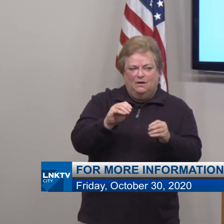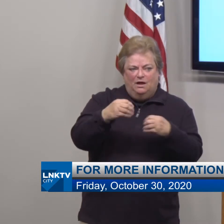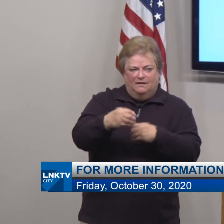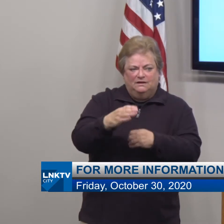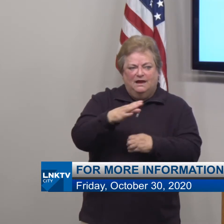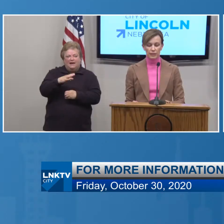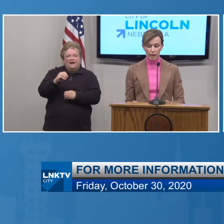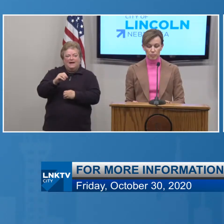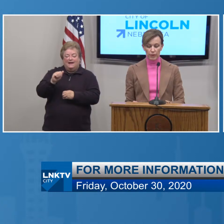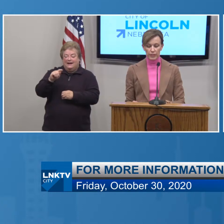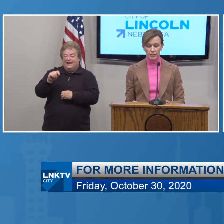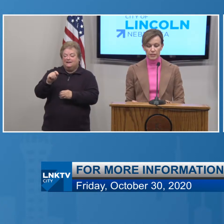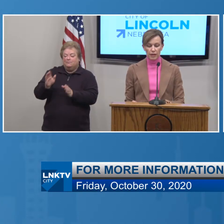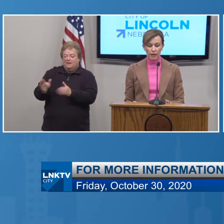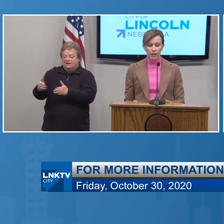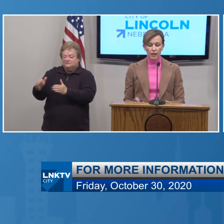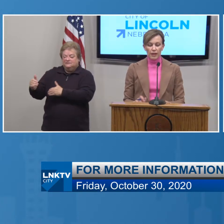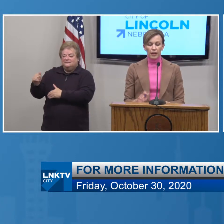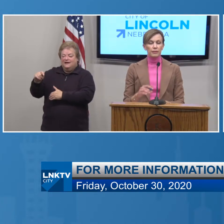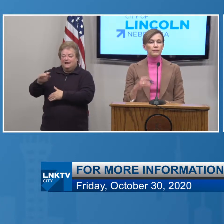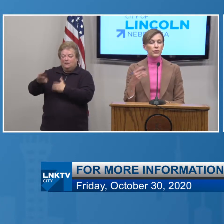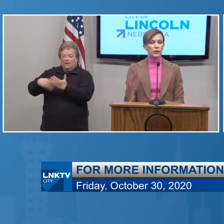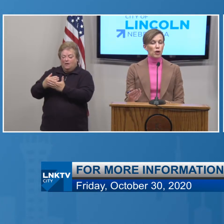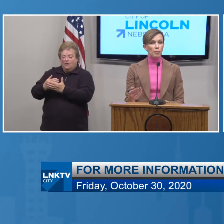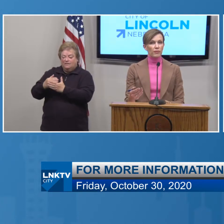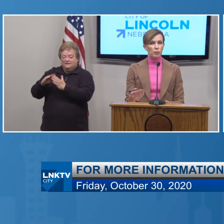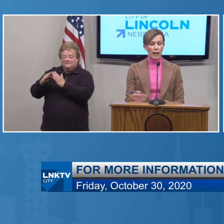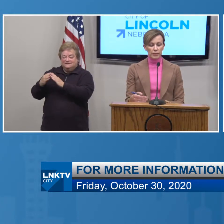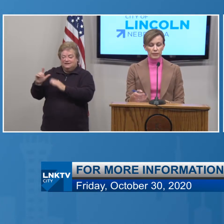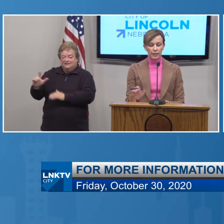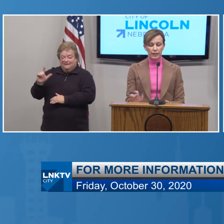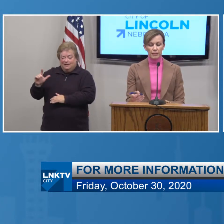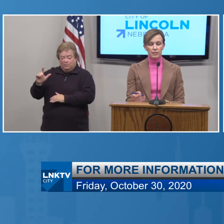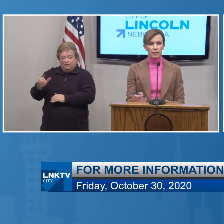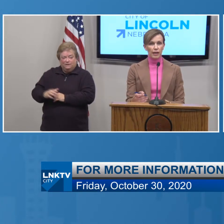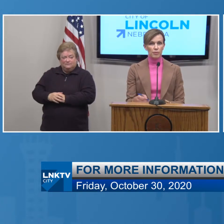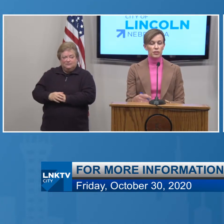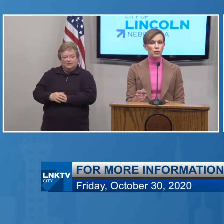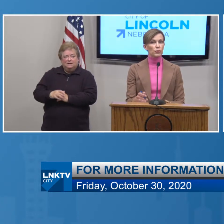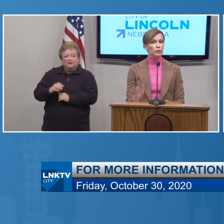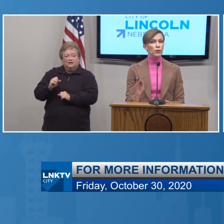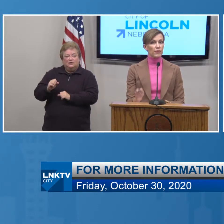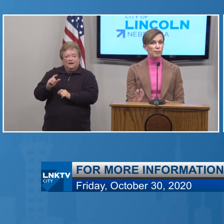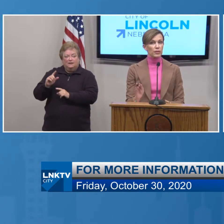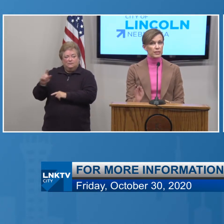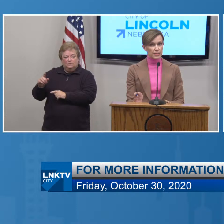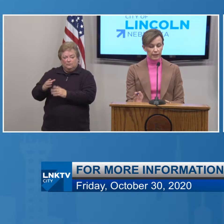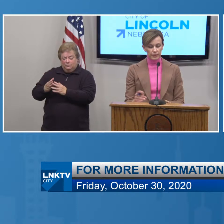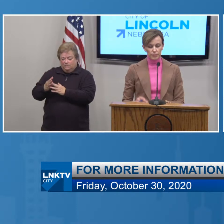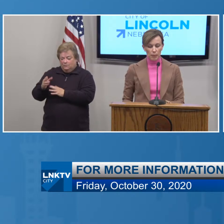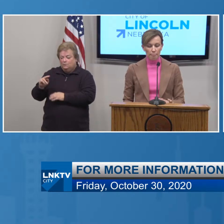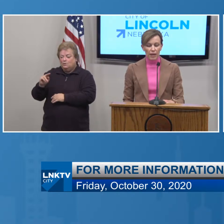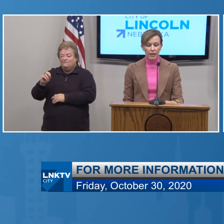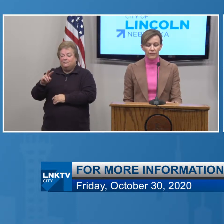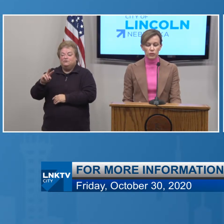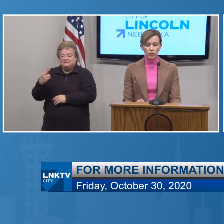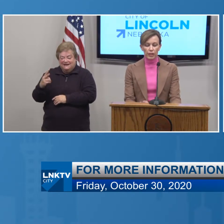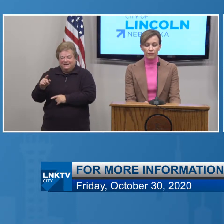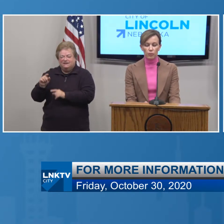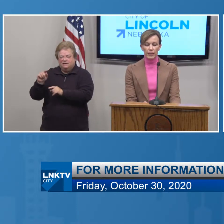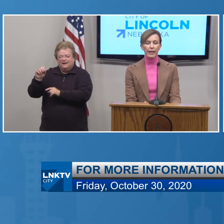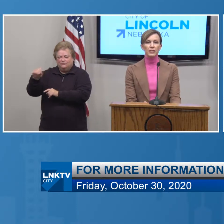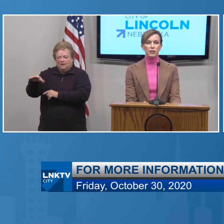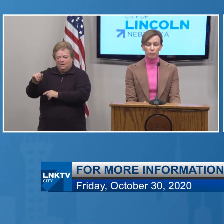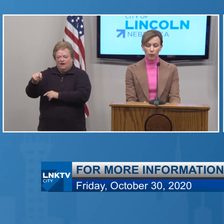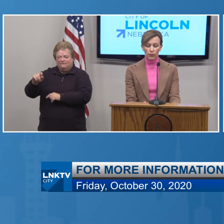at all Lincoln City libraries. You can drop off your ballot at Lincoln City libraries through November 2nd. And if you're